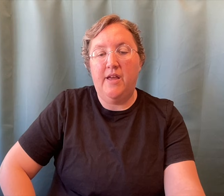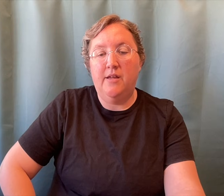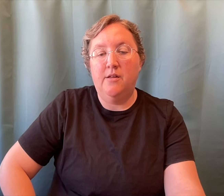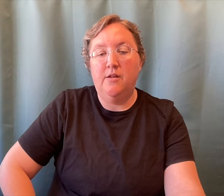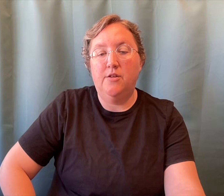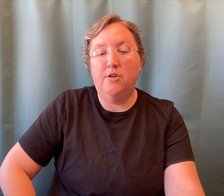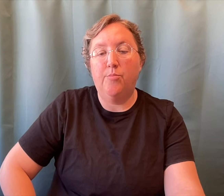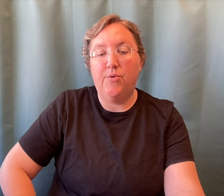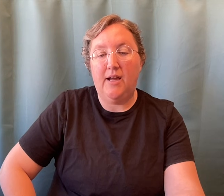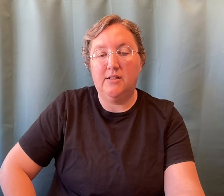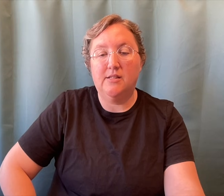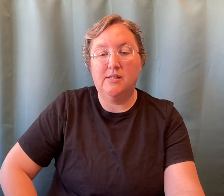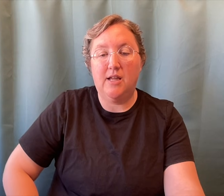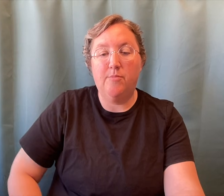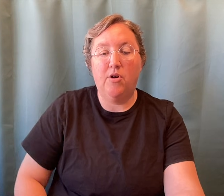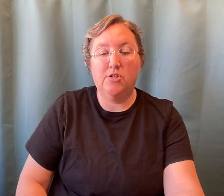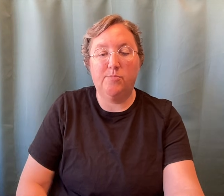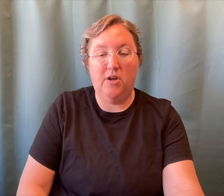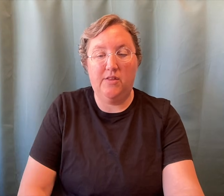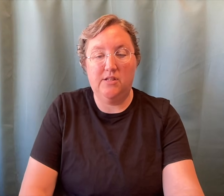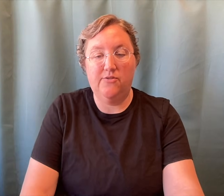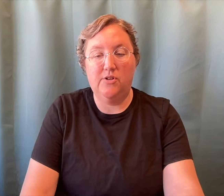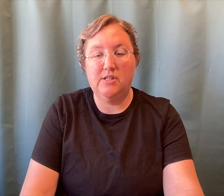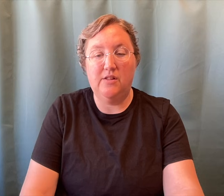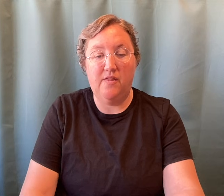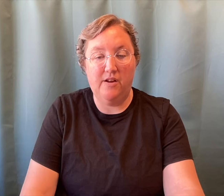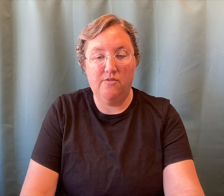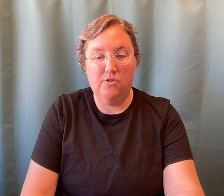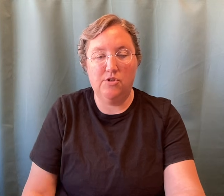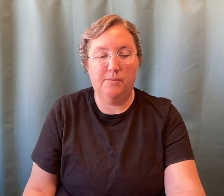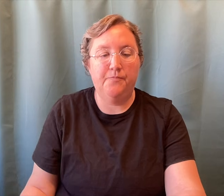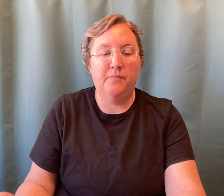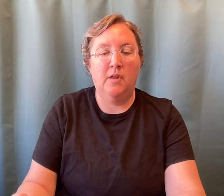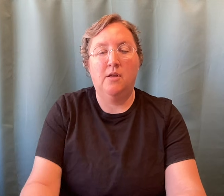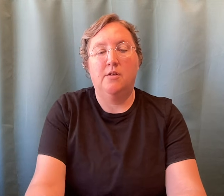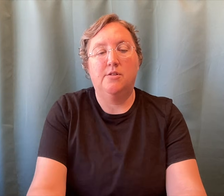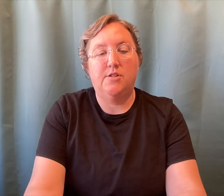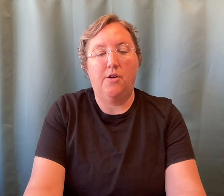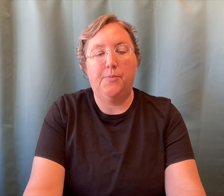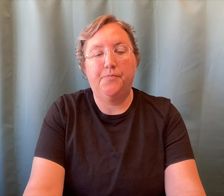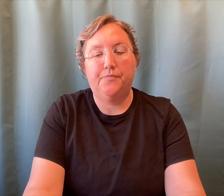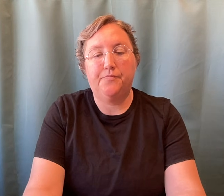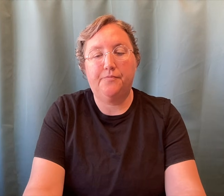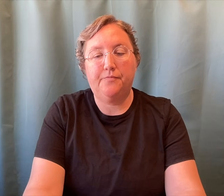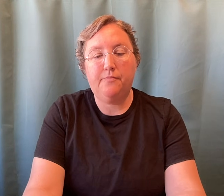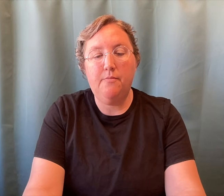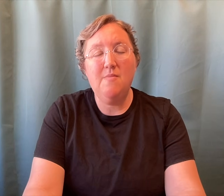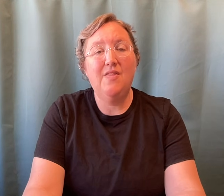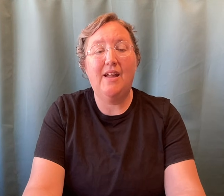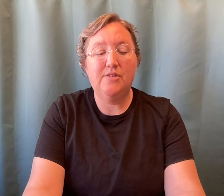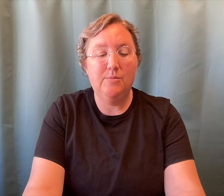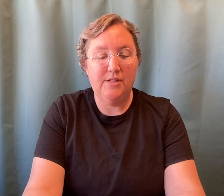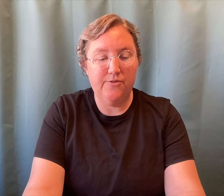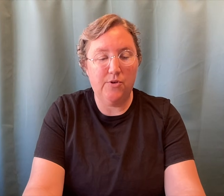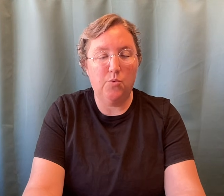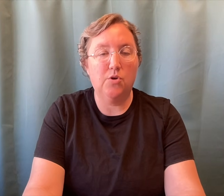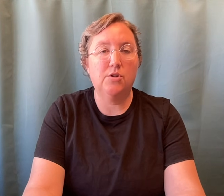Then you can practice the sign part, spot the difference in their version. So they have some different words,